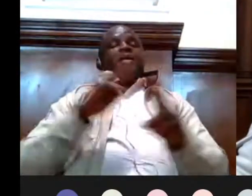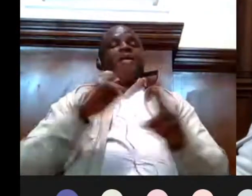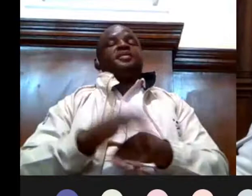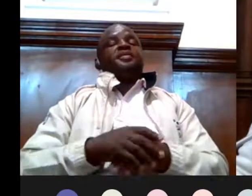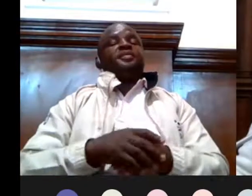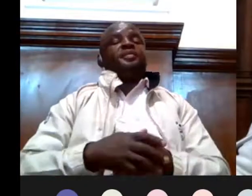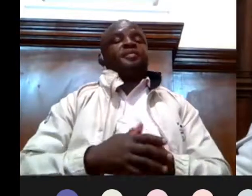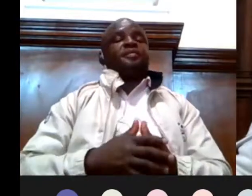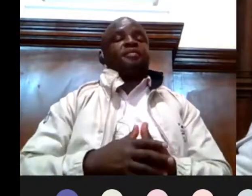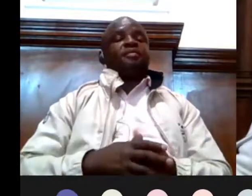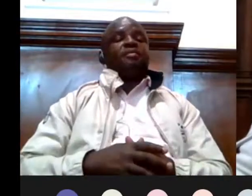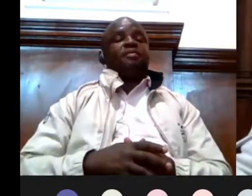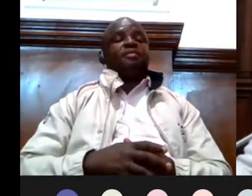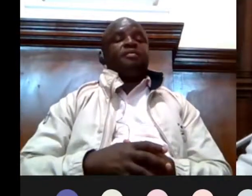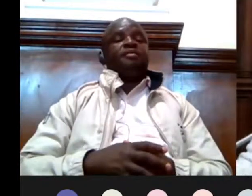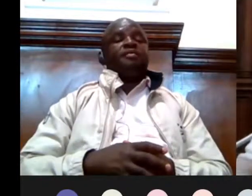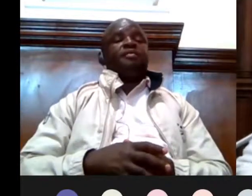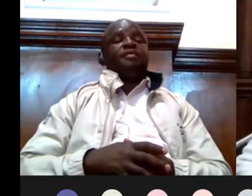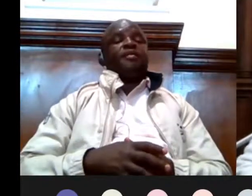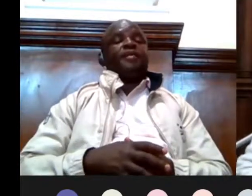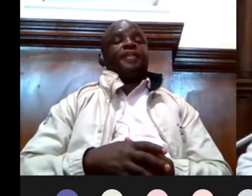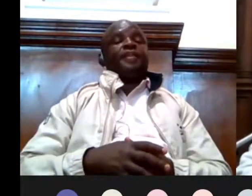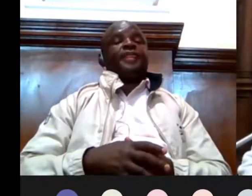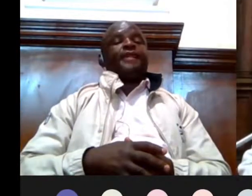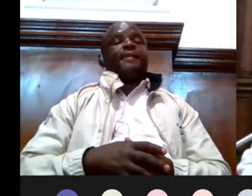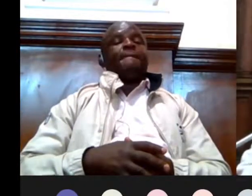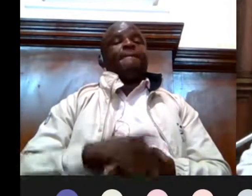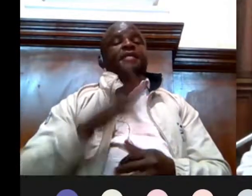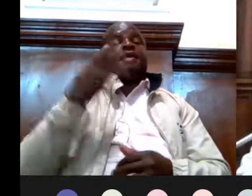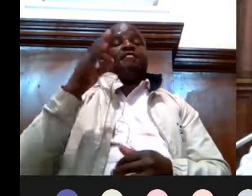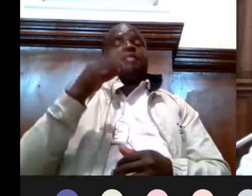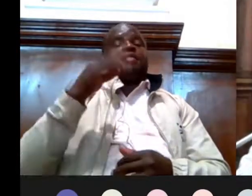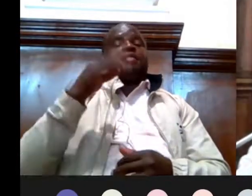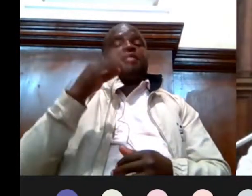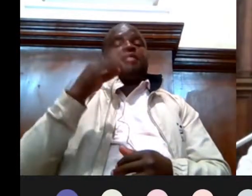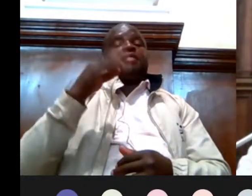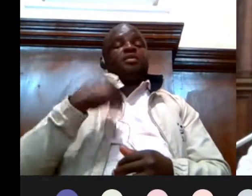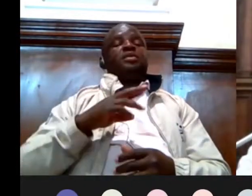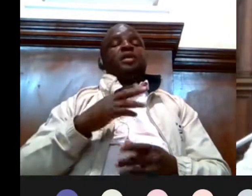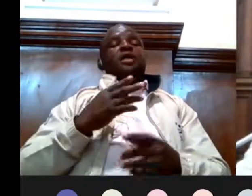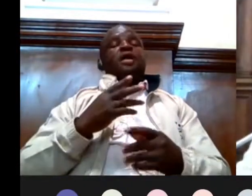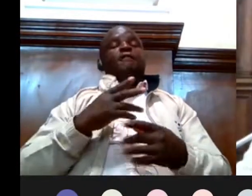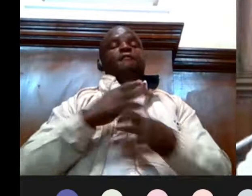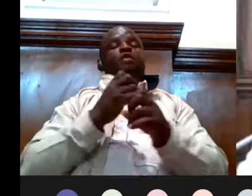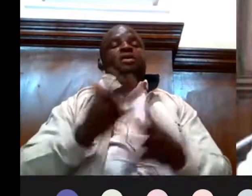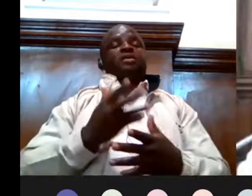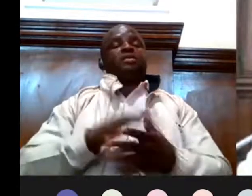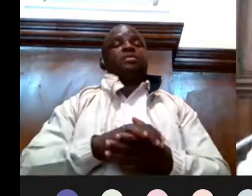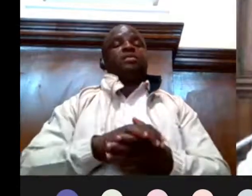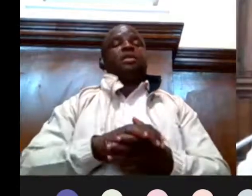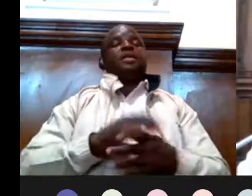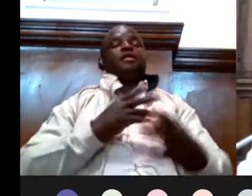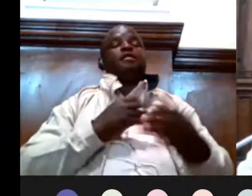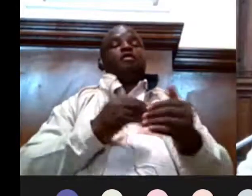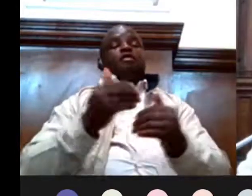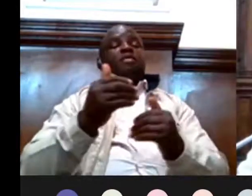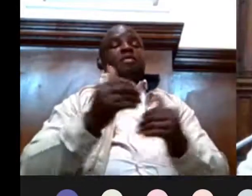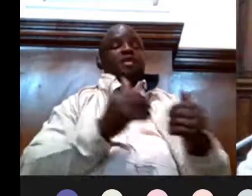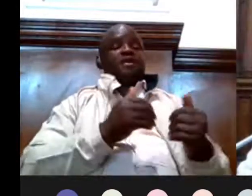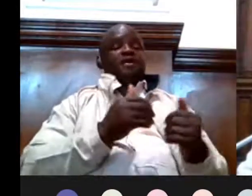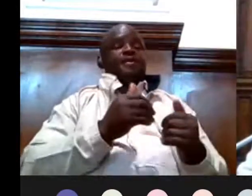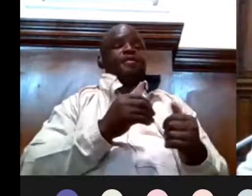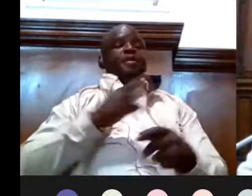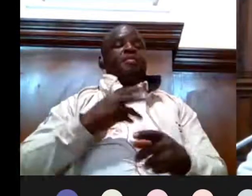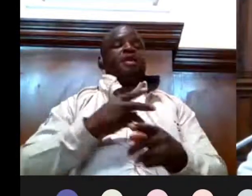development. Honorable Speaker, as government, our main focus is to facilitate the empowerment